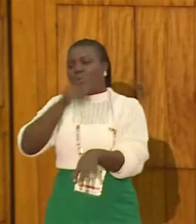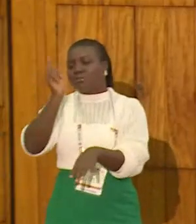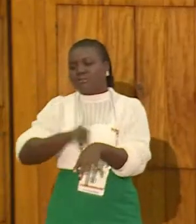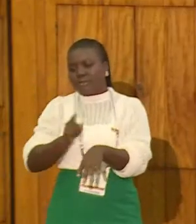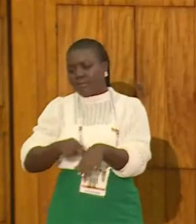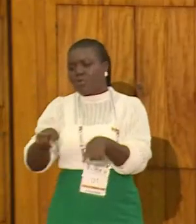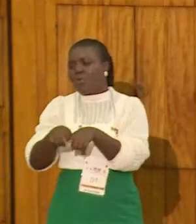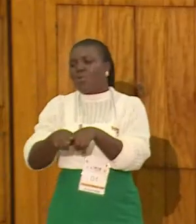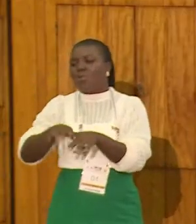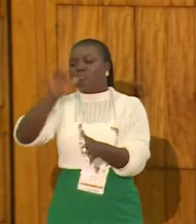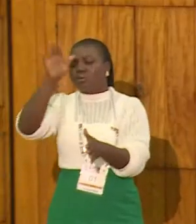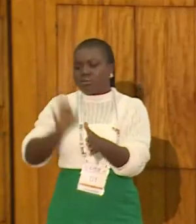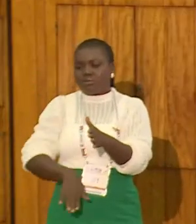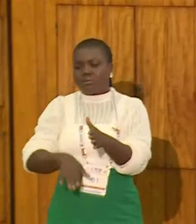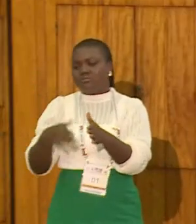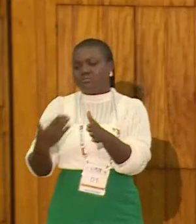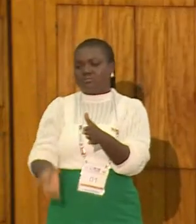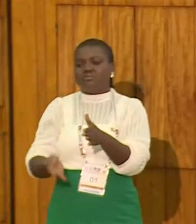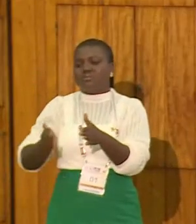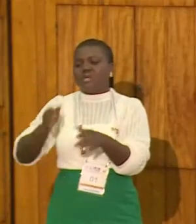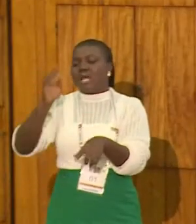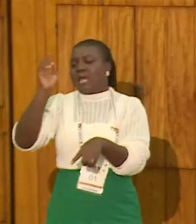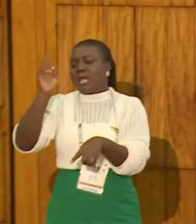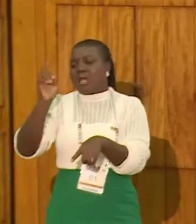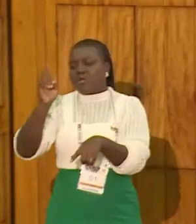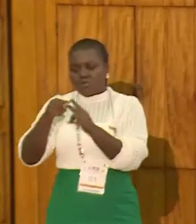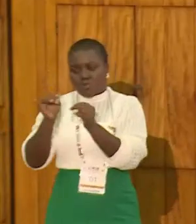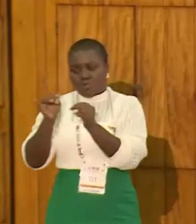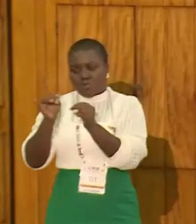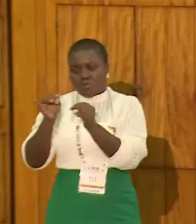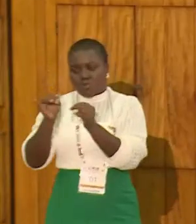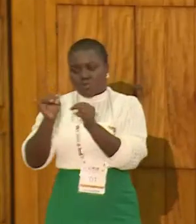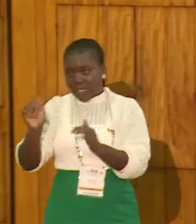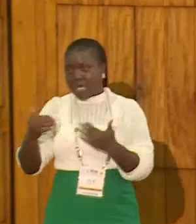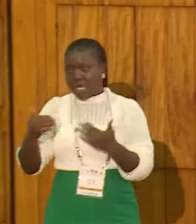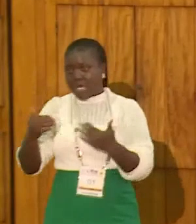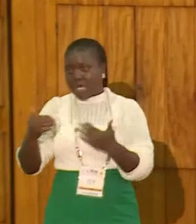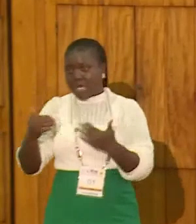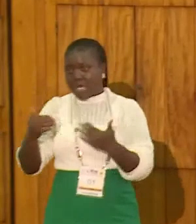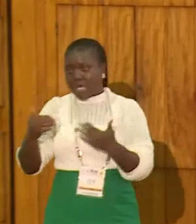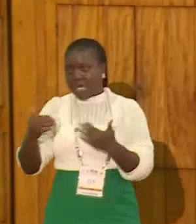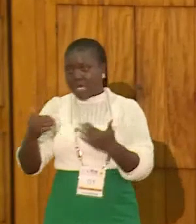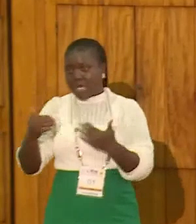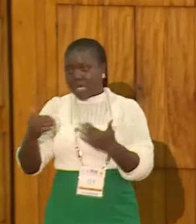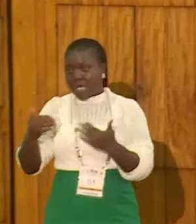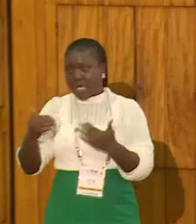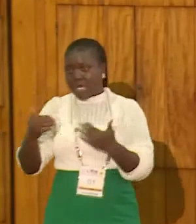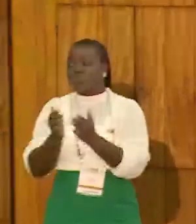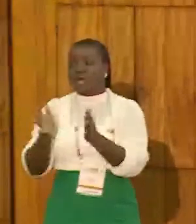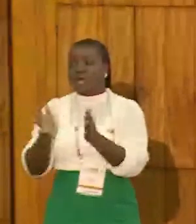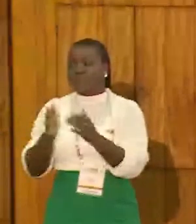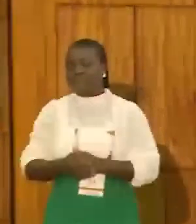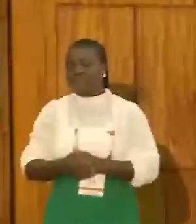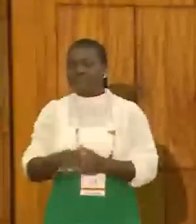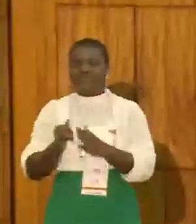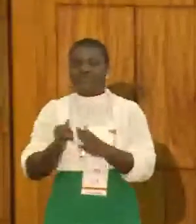is cheaper and more accessible to like everybody who basically is hired into a new facility and gets to provide services. So that's